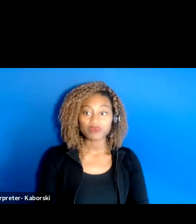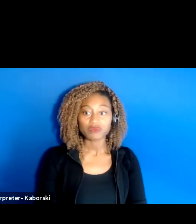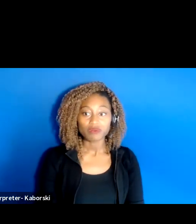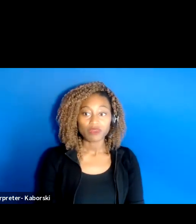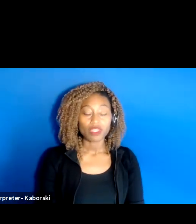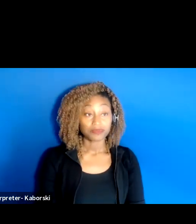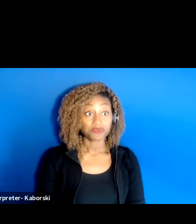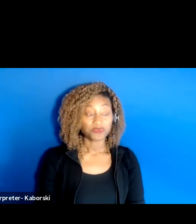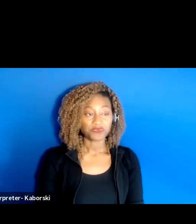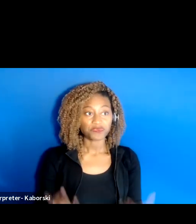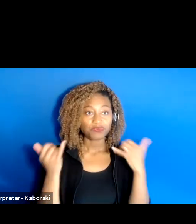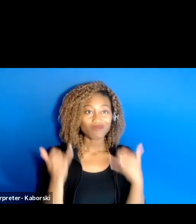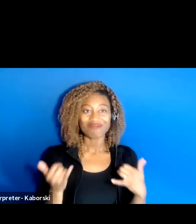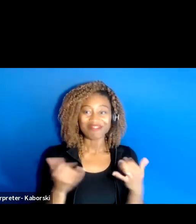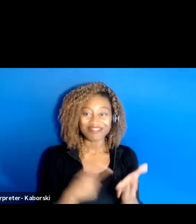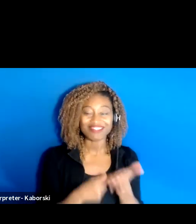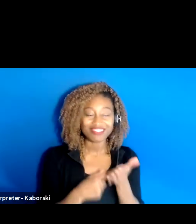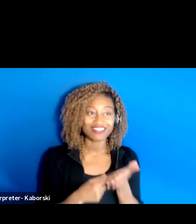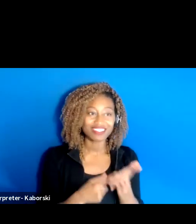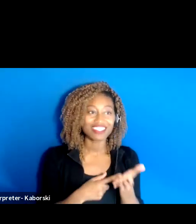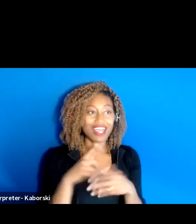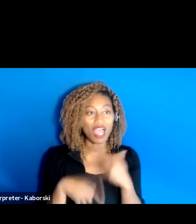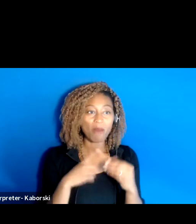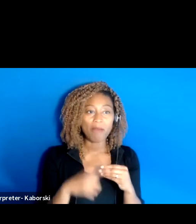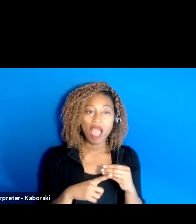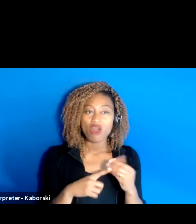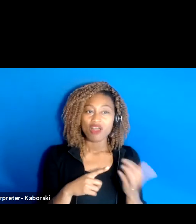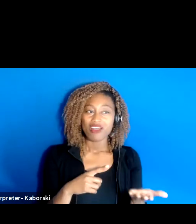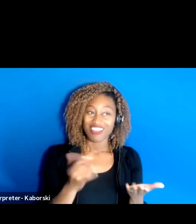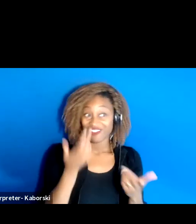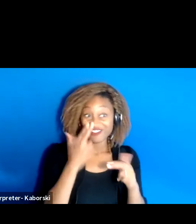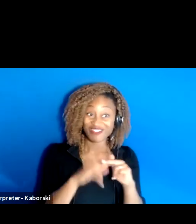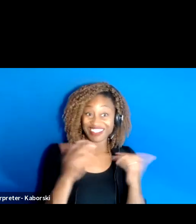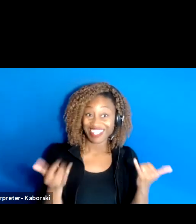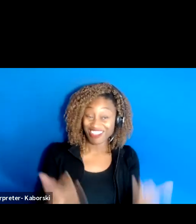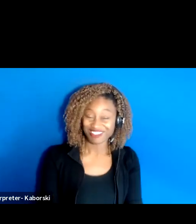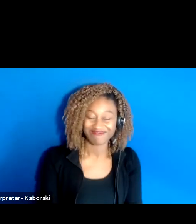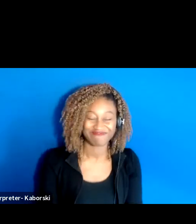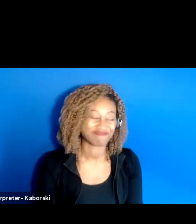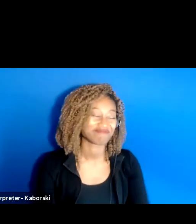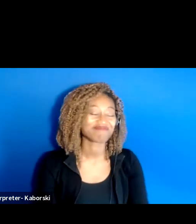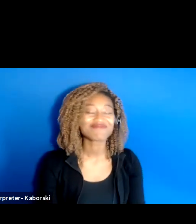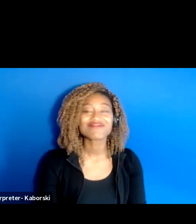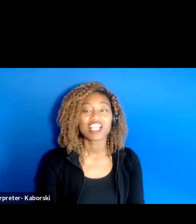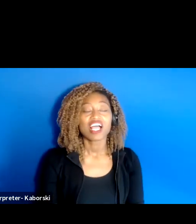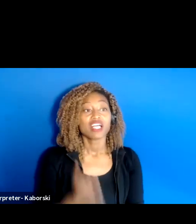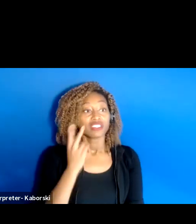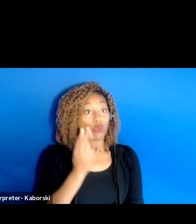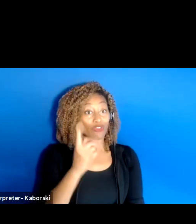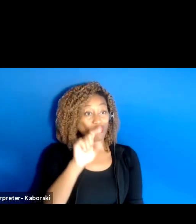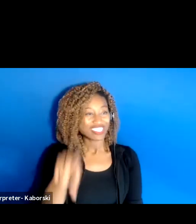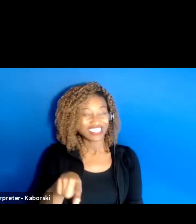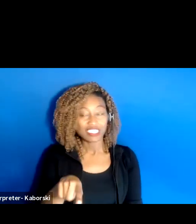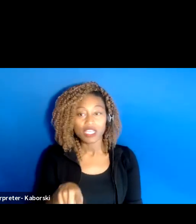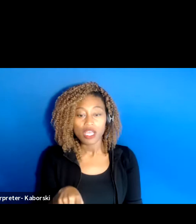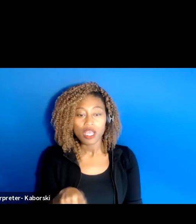So now we get to start talking a little bit about the actual fun that you can start having with this. And I see one of the questions is,